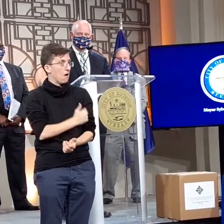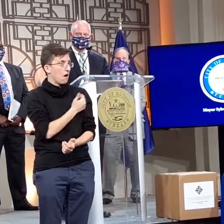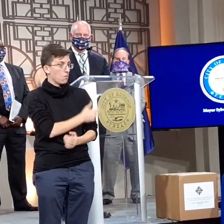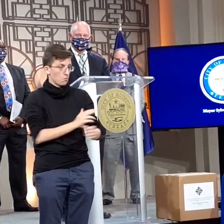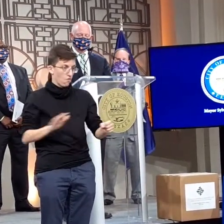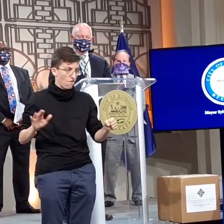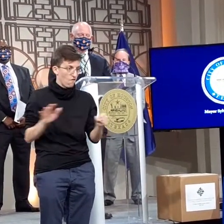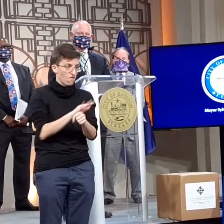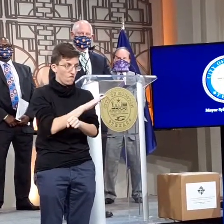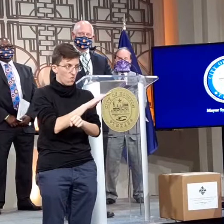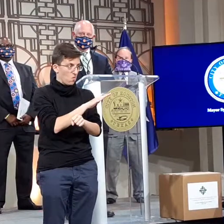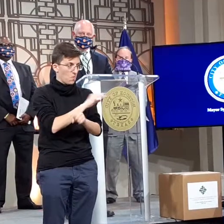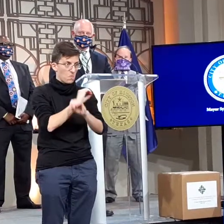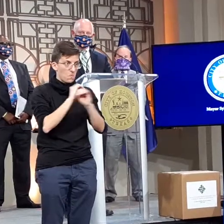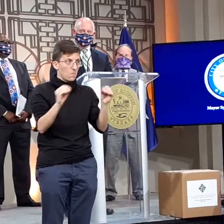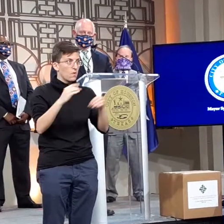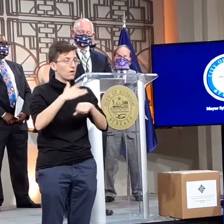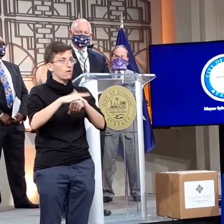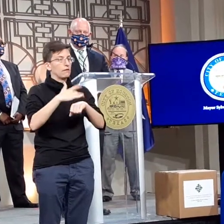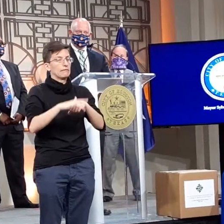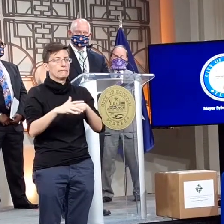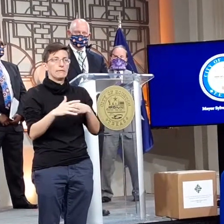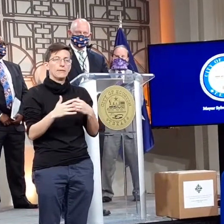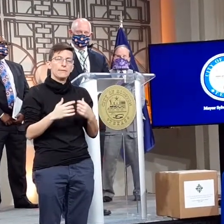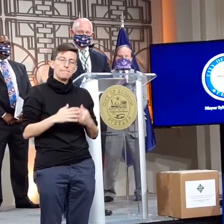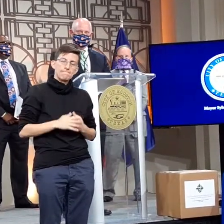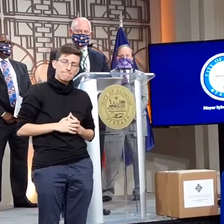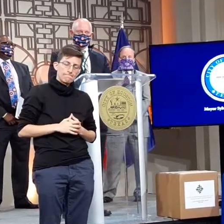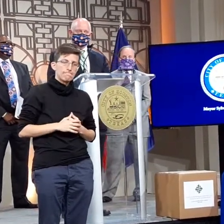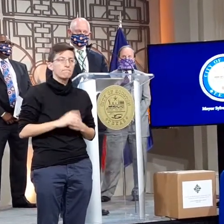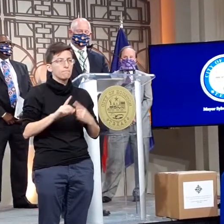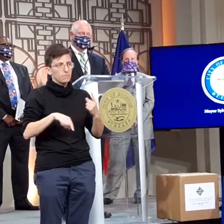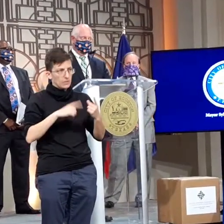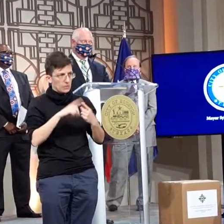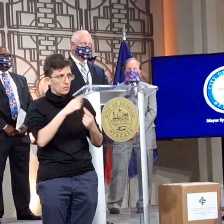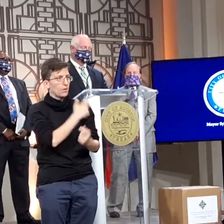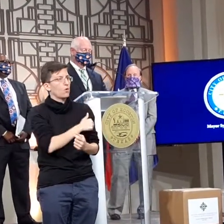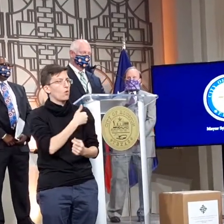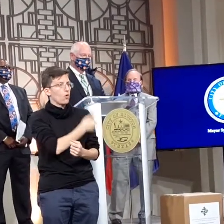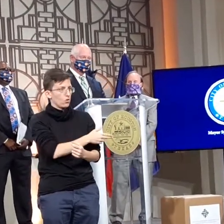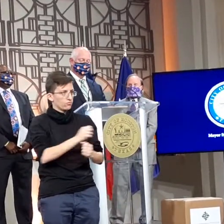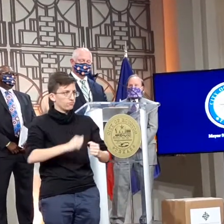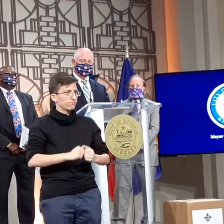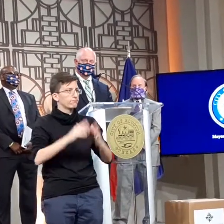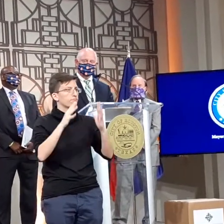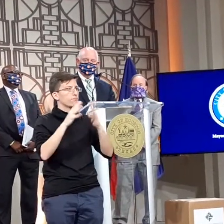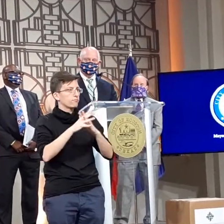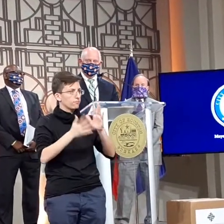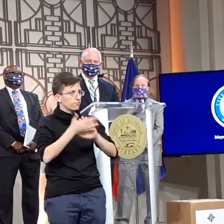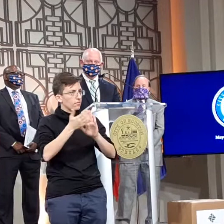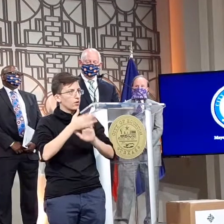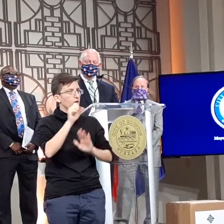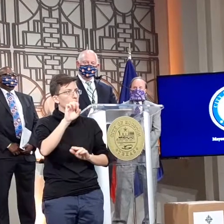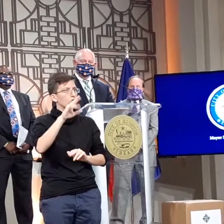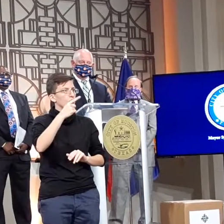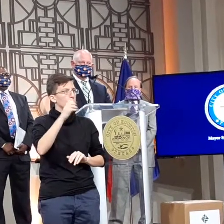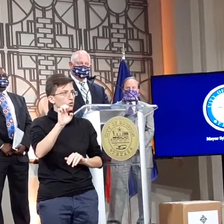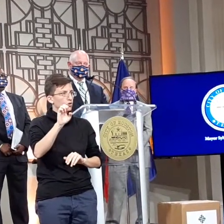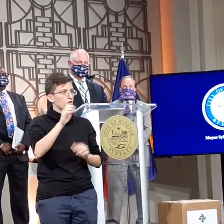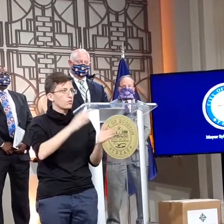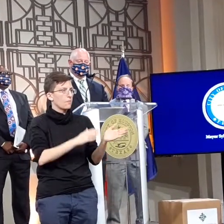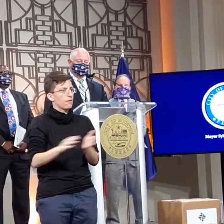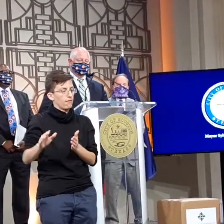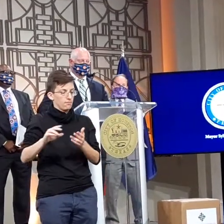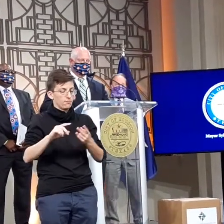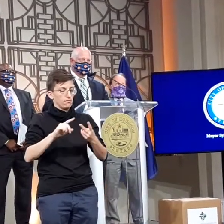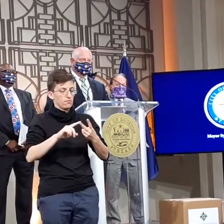no beds available. So theoretically at that point is when the hospitals would start activating their surge plans, of which there's 2 levels. First level